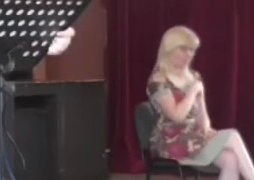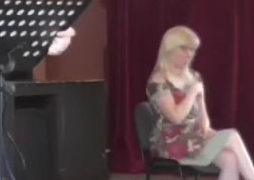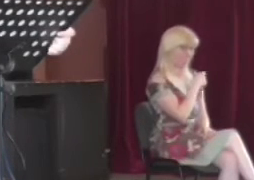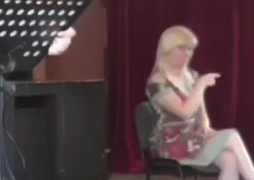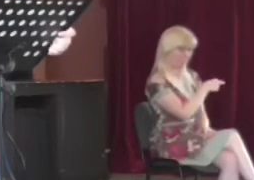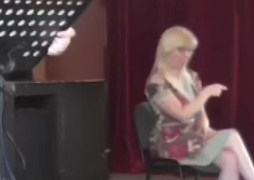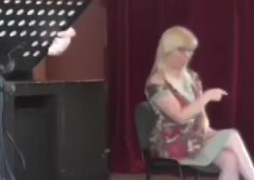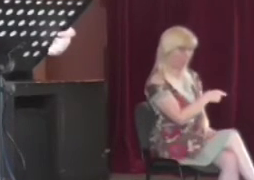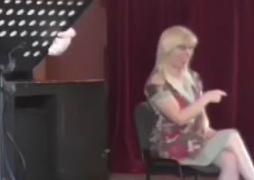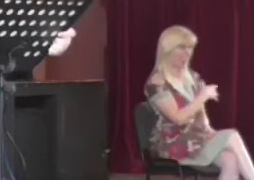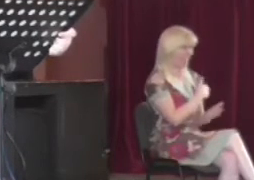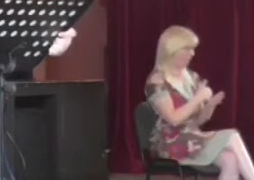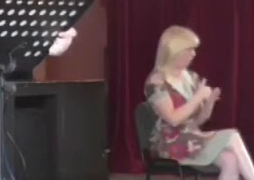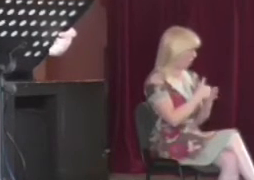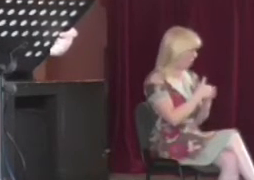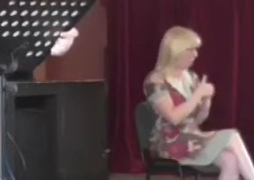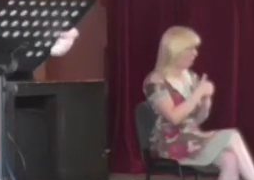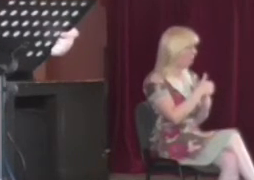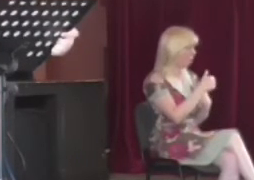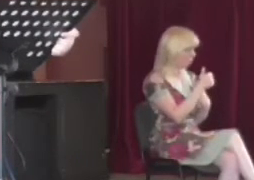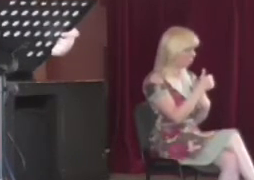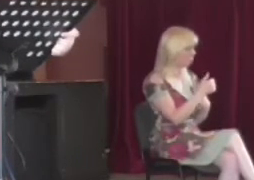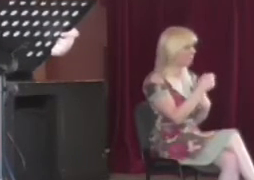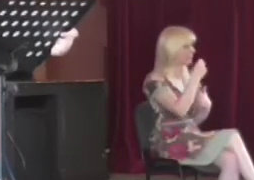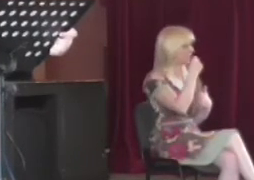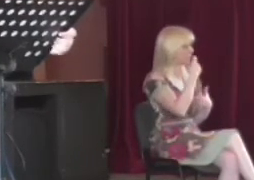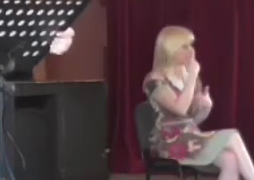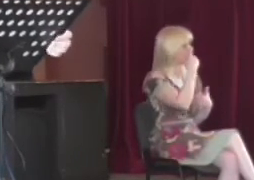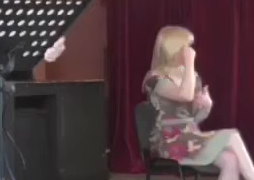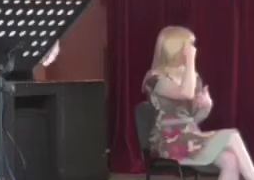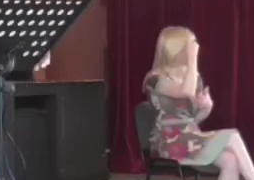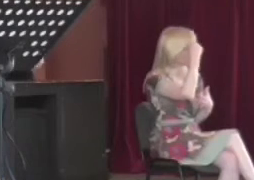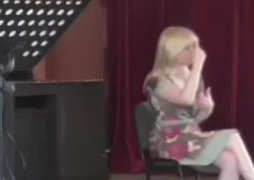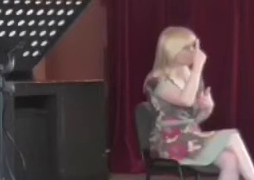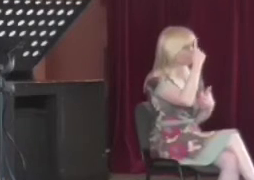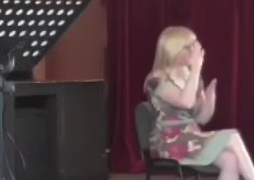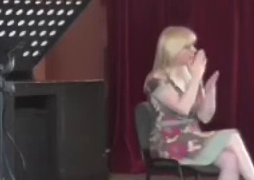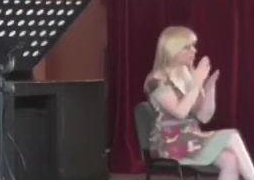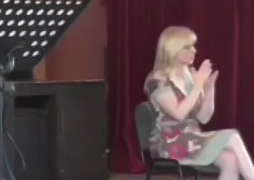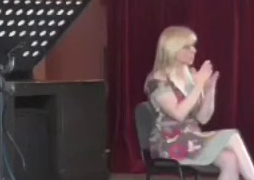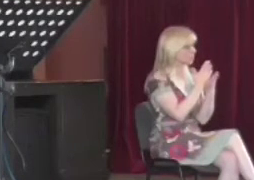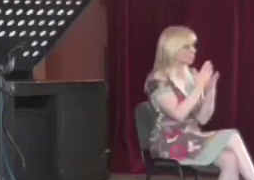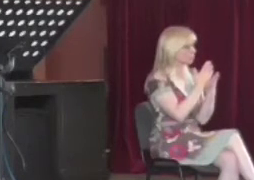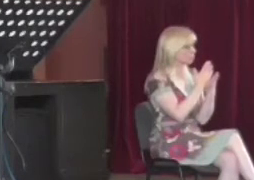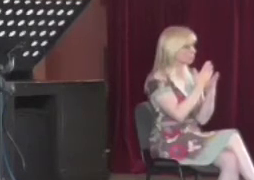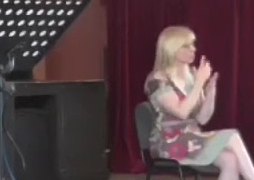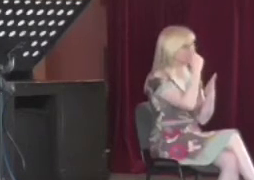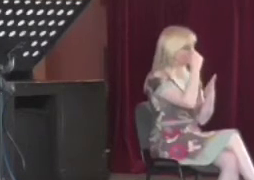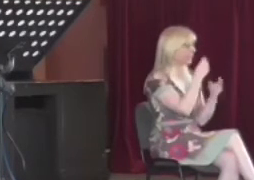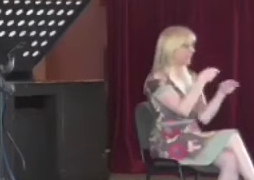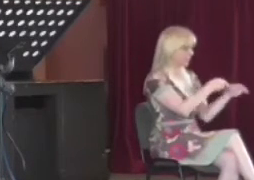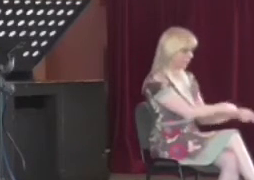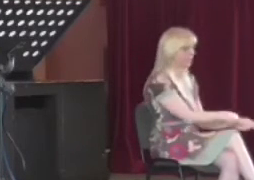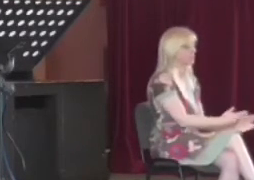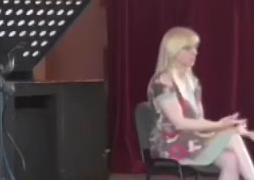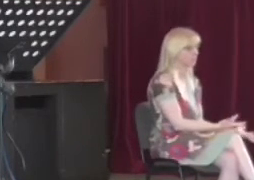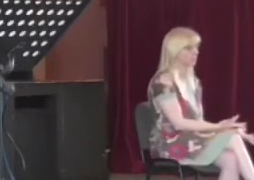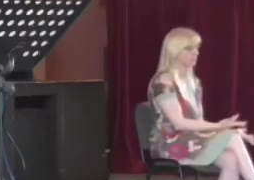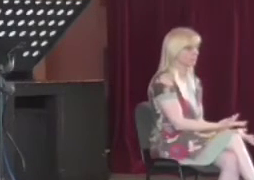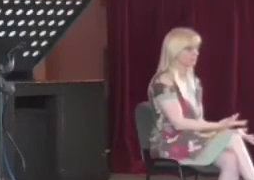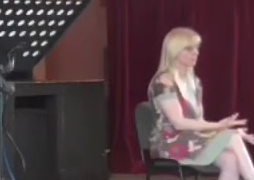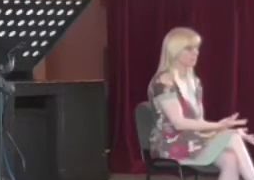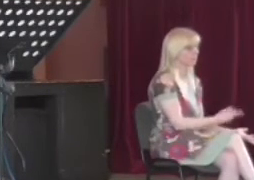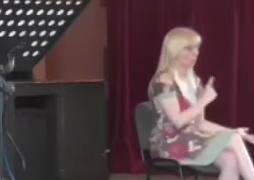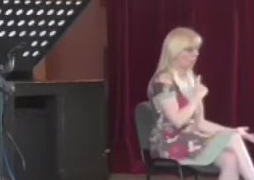40 years, this is what's going to happen to you. He becomes a Christian, and then he totally goes where the Holy Spirit leads